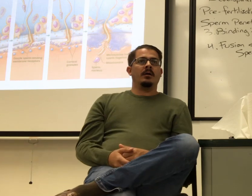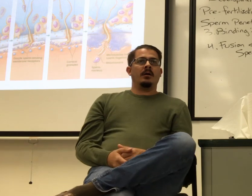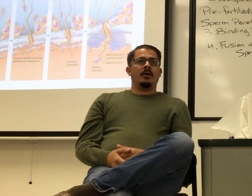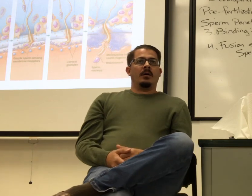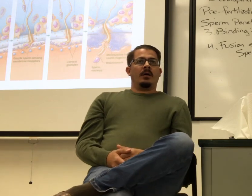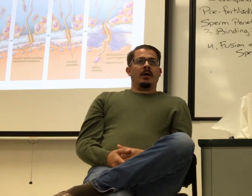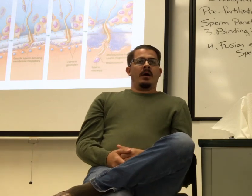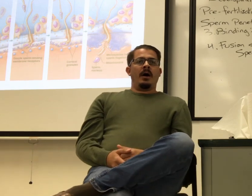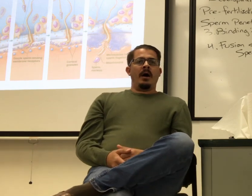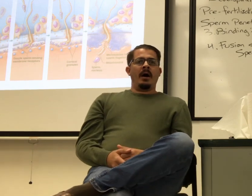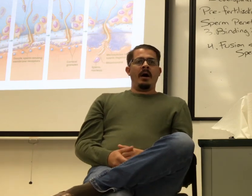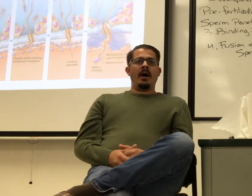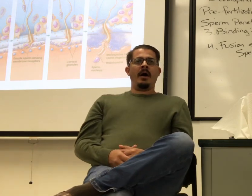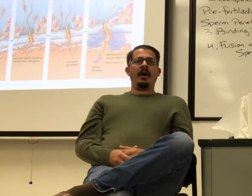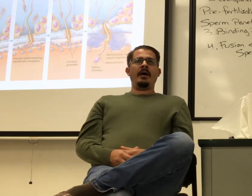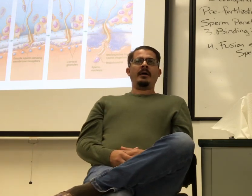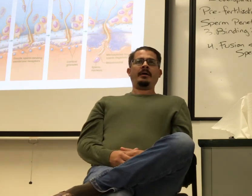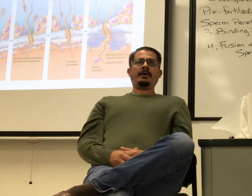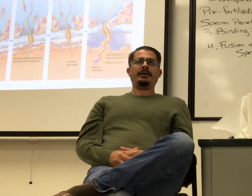enters.